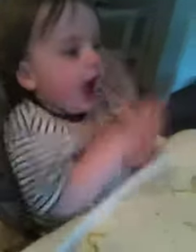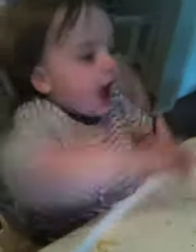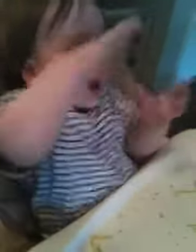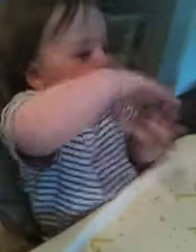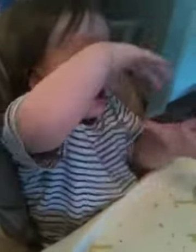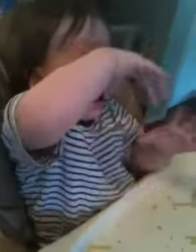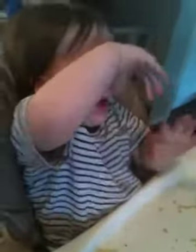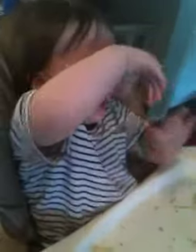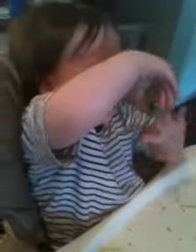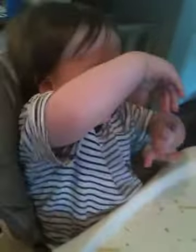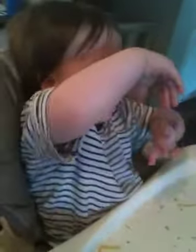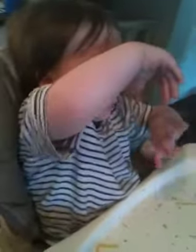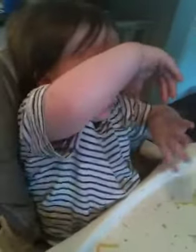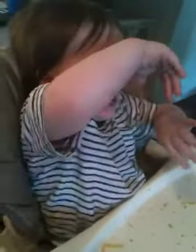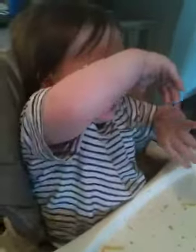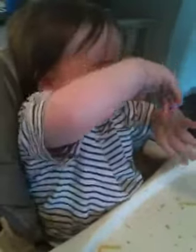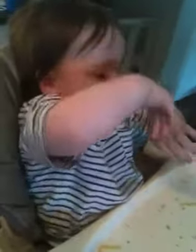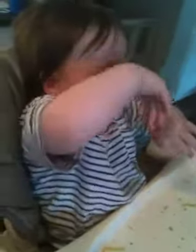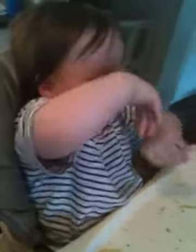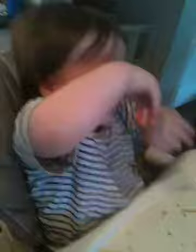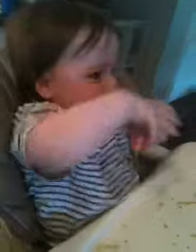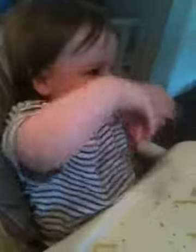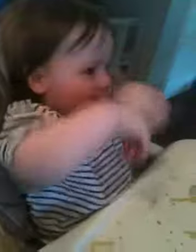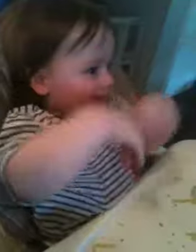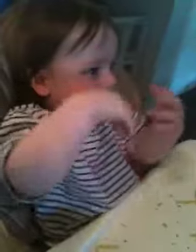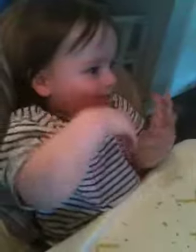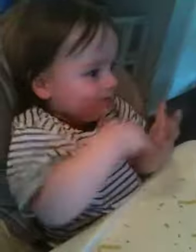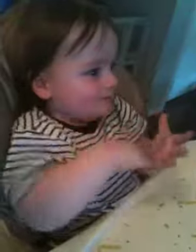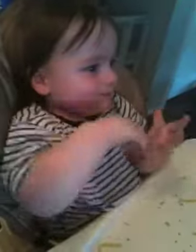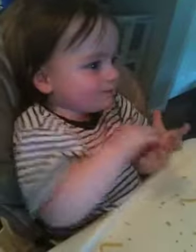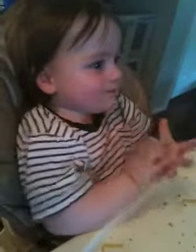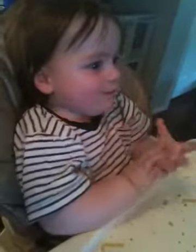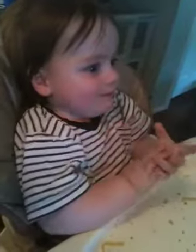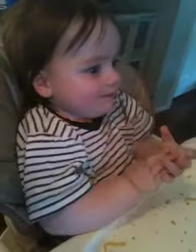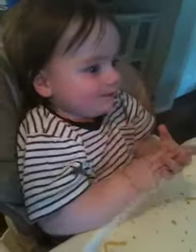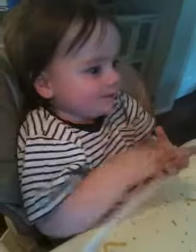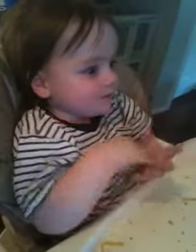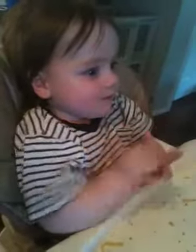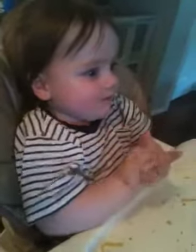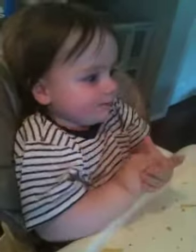Again. No, yay! Yay! That was my best. Again, huh? Yeah.